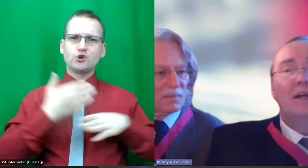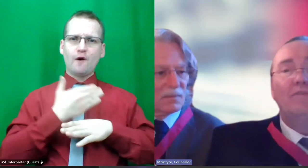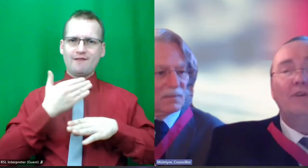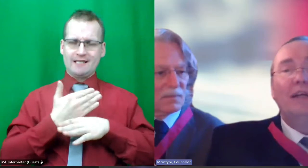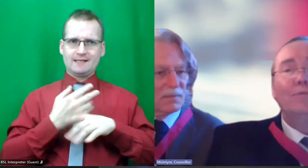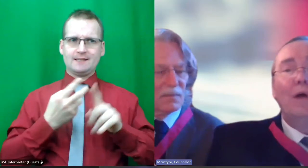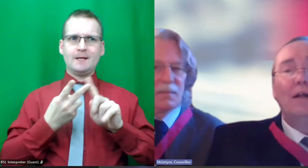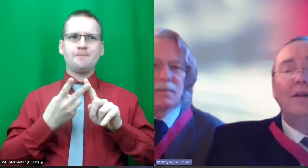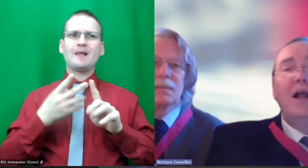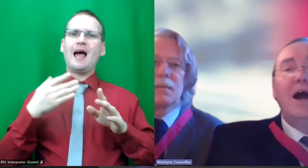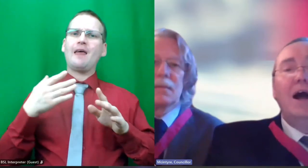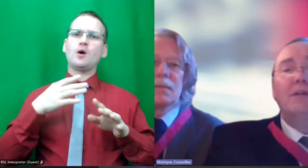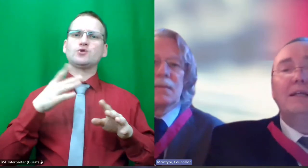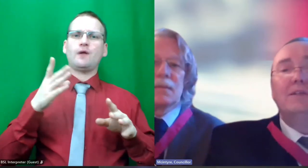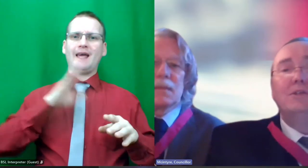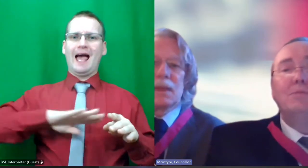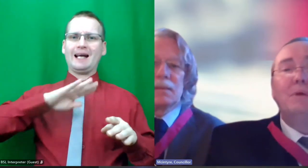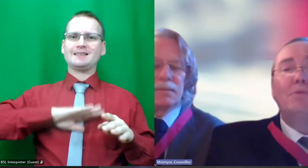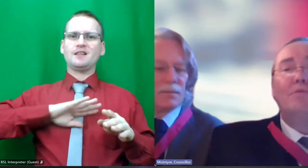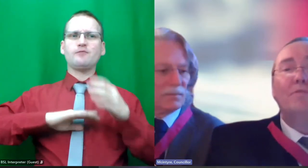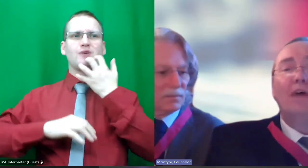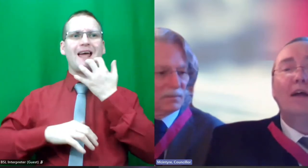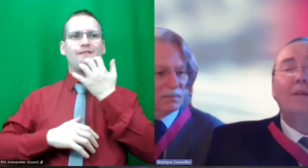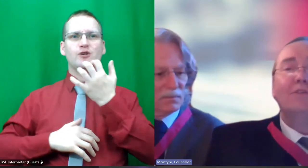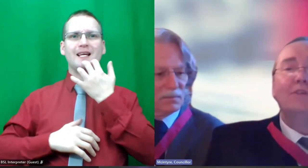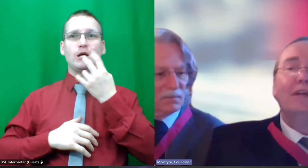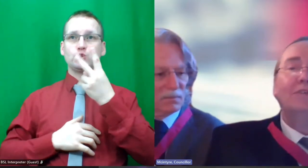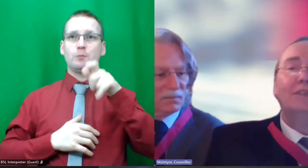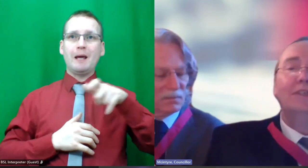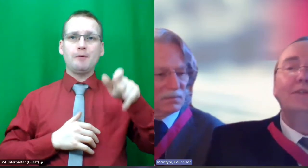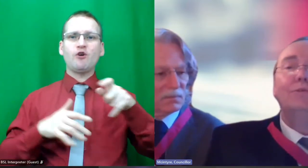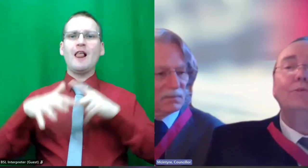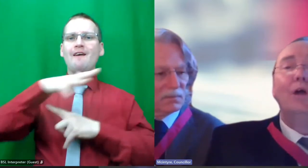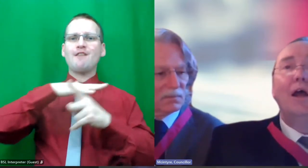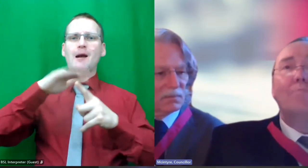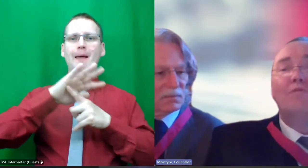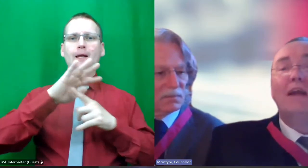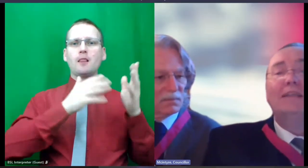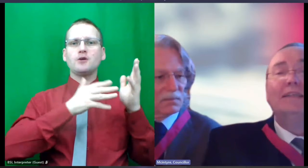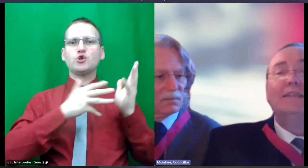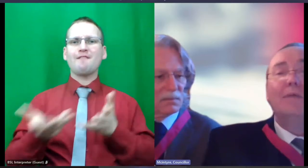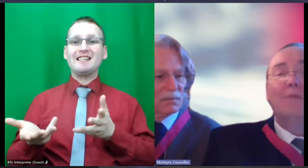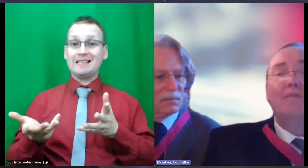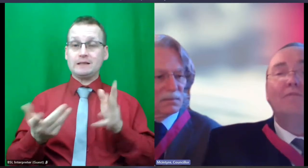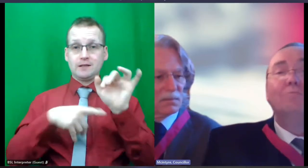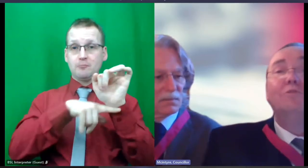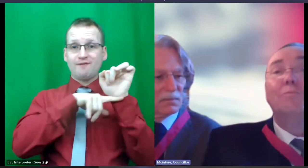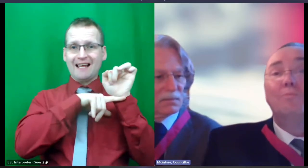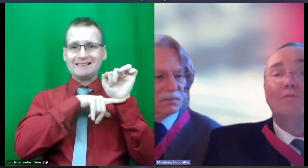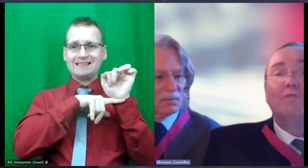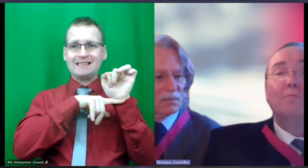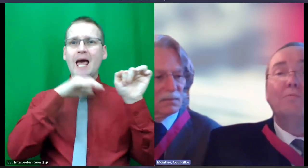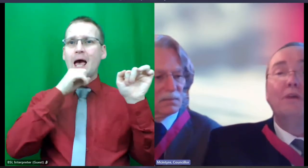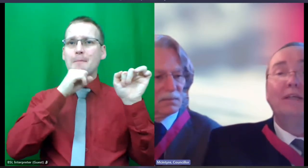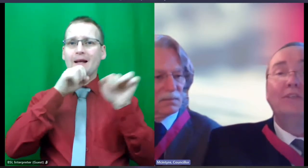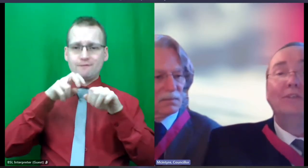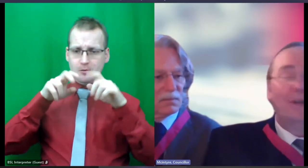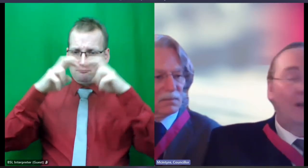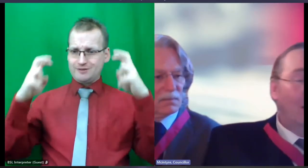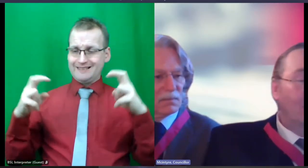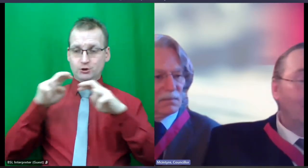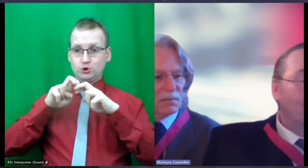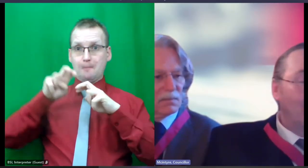act of bravery as well, like the 2 people for the environmental services who prevented a man from jumping from a